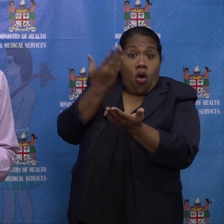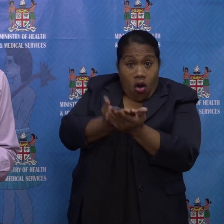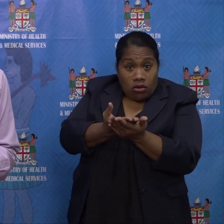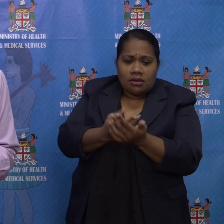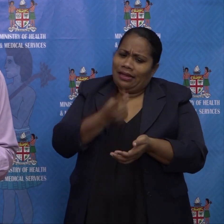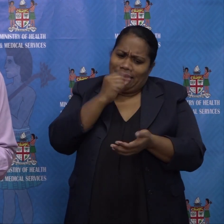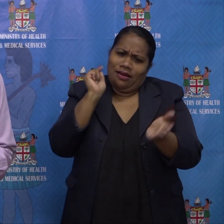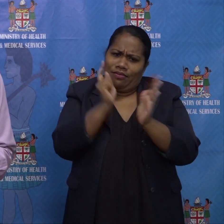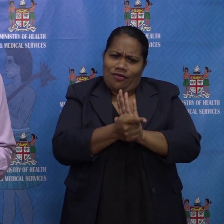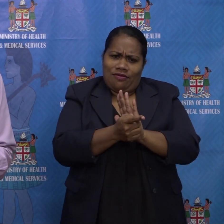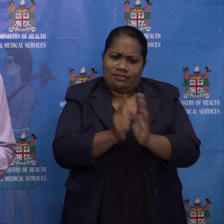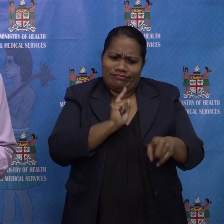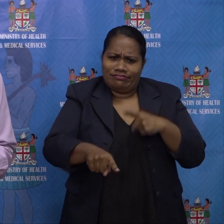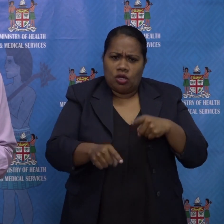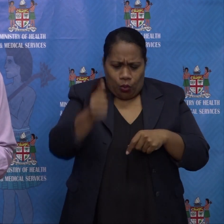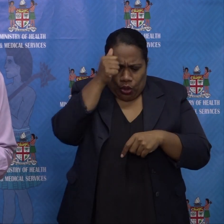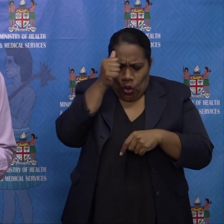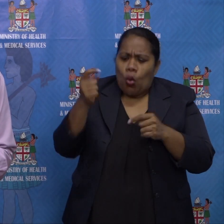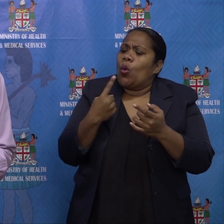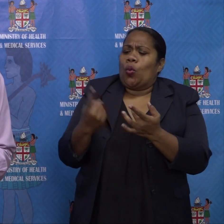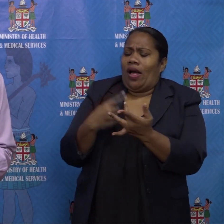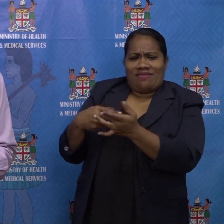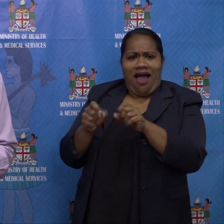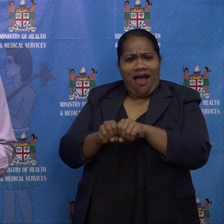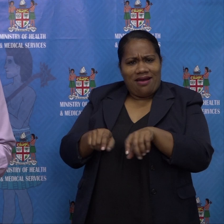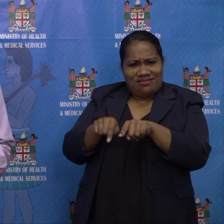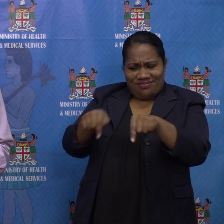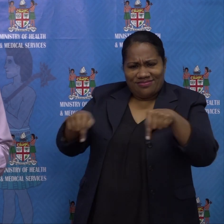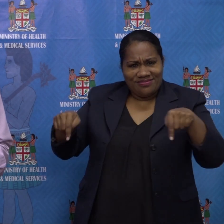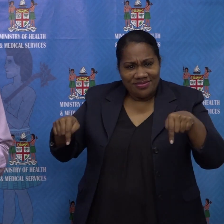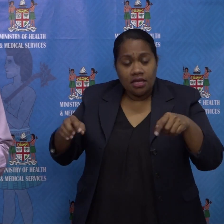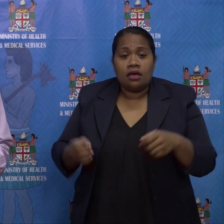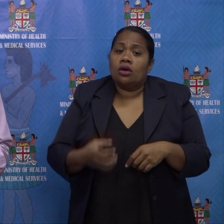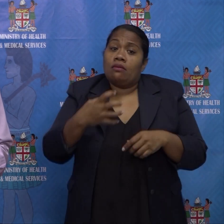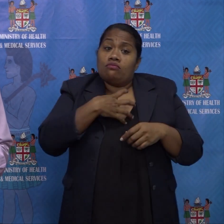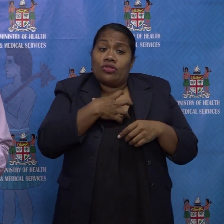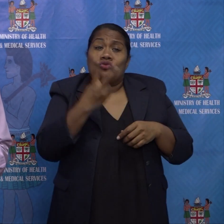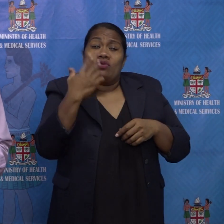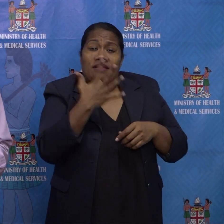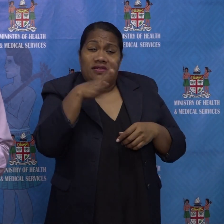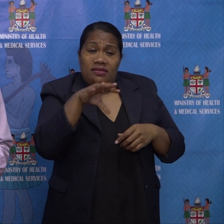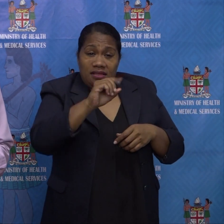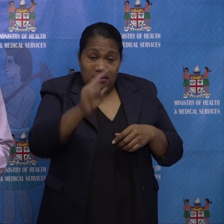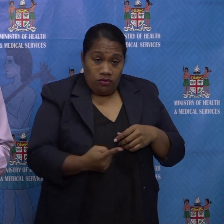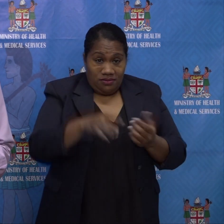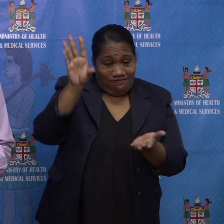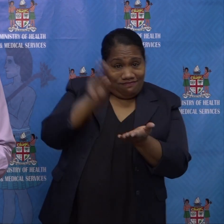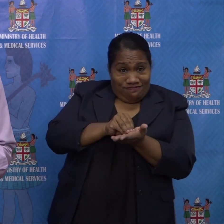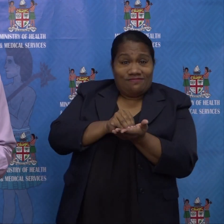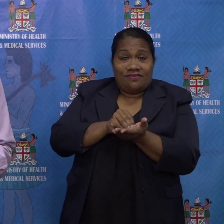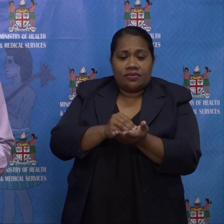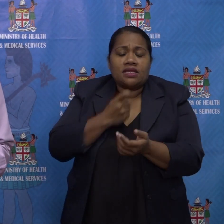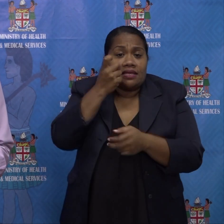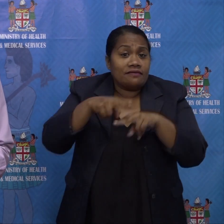happen much faster. With more than 250,000 downloads, Care Fiji is rapidly being widely adopted across the